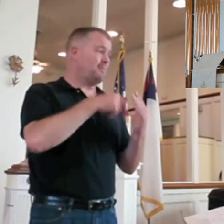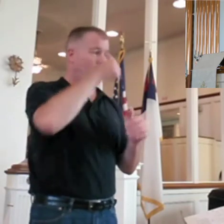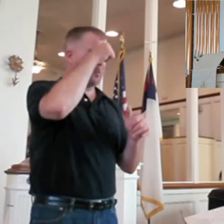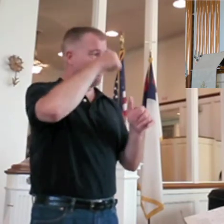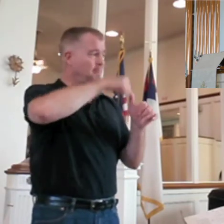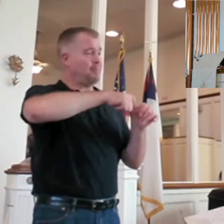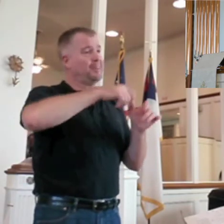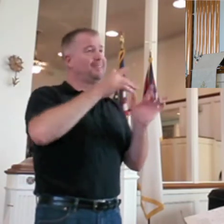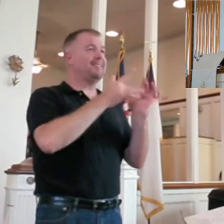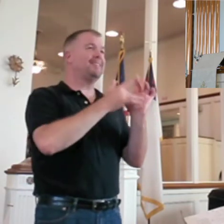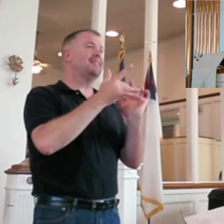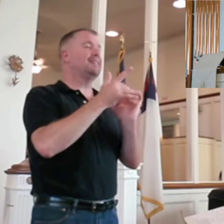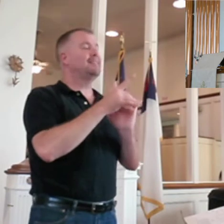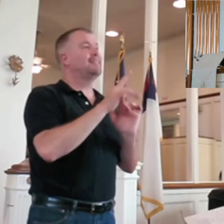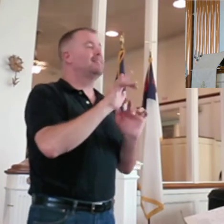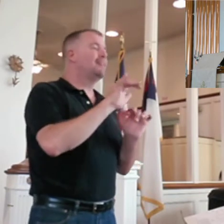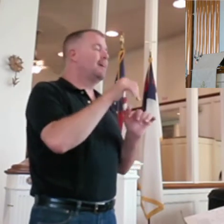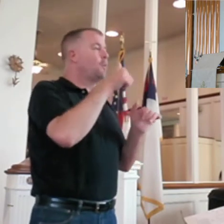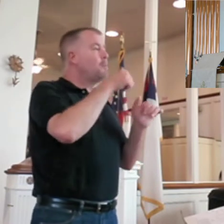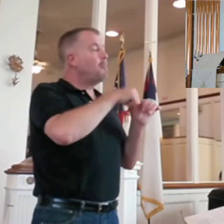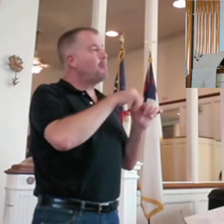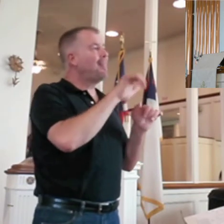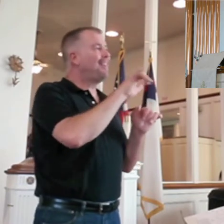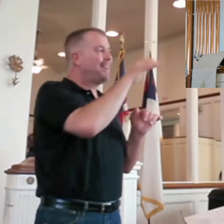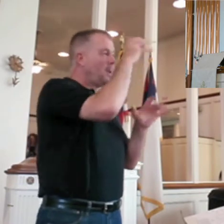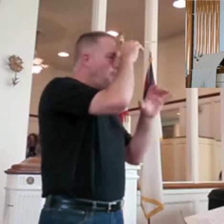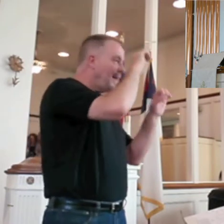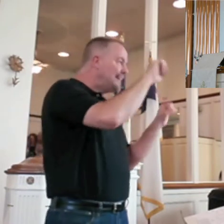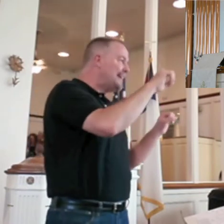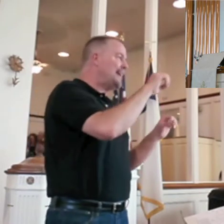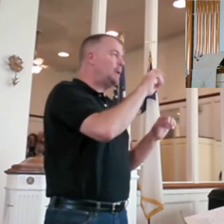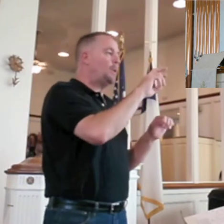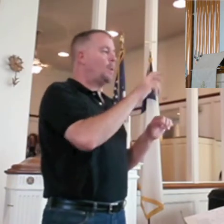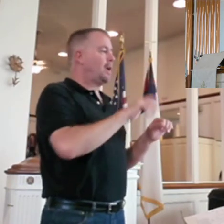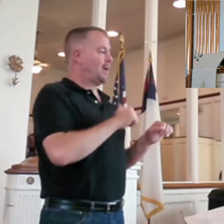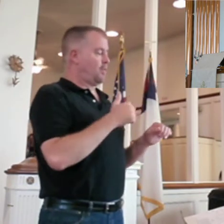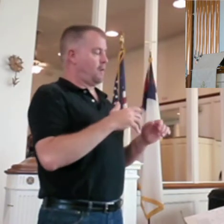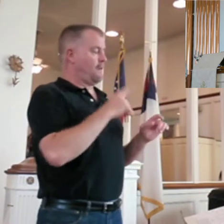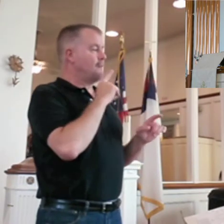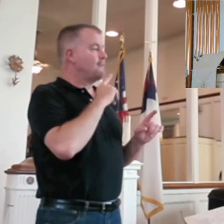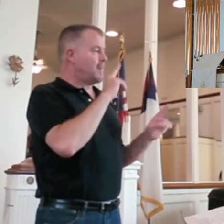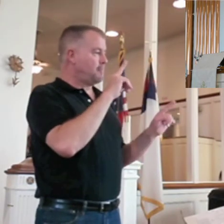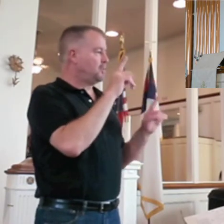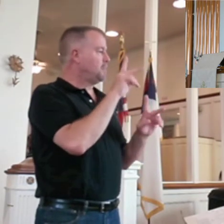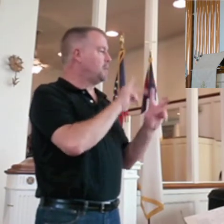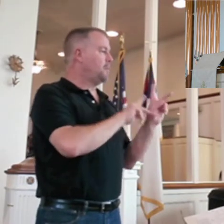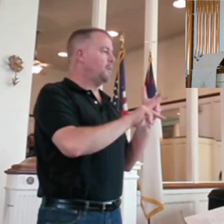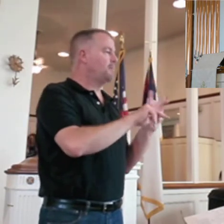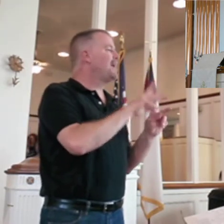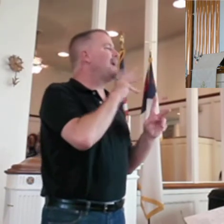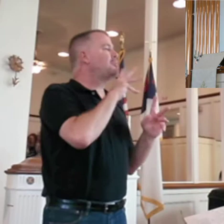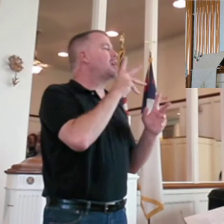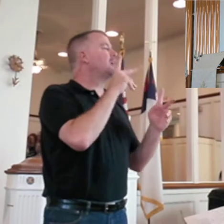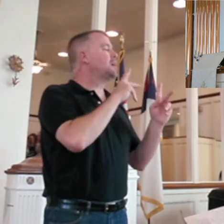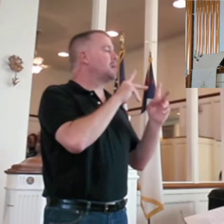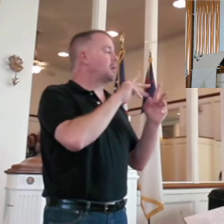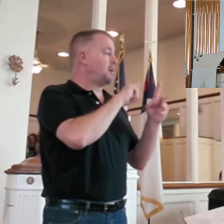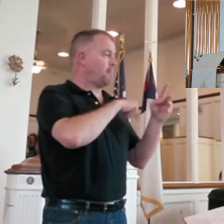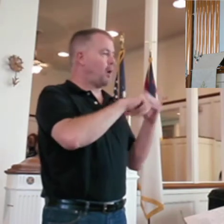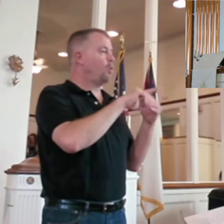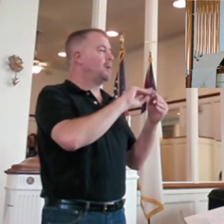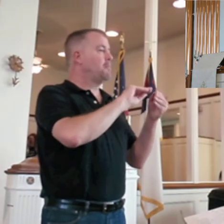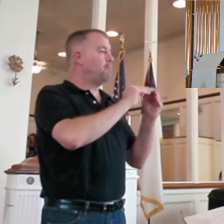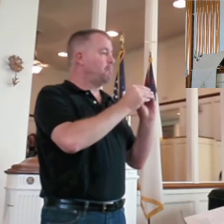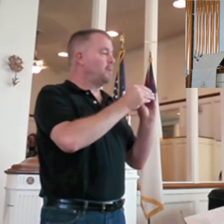not talking about remembering him the way we do Abe Lincoln, John Kennedy, or Dr. King. I'm talking about the large numbers of